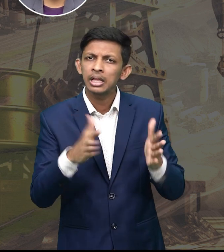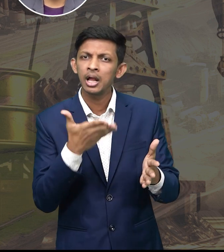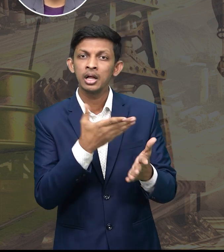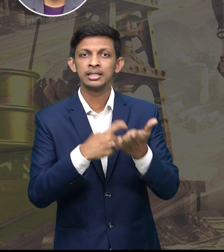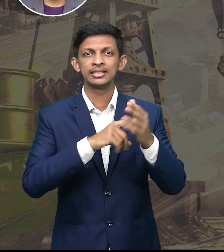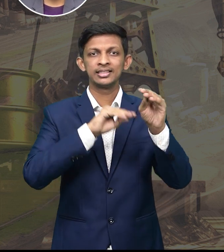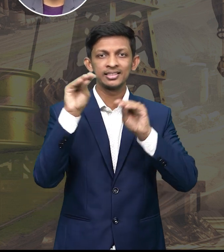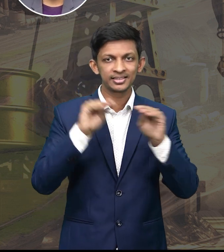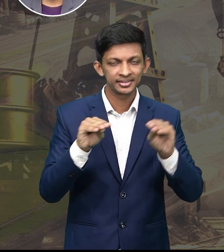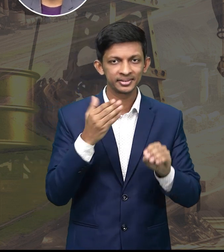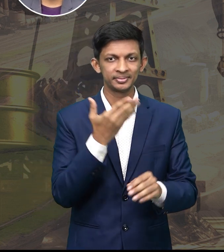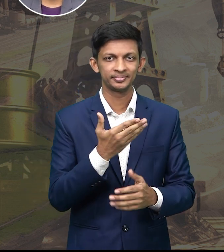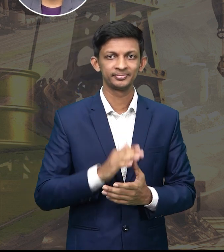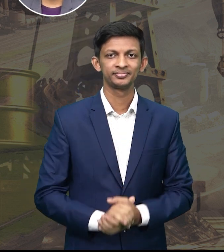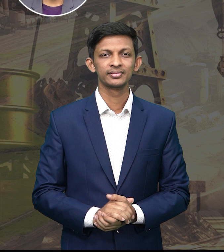resource.